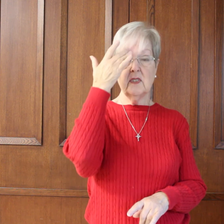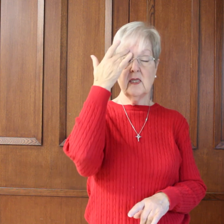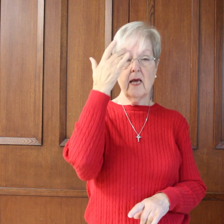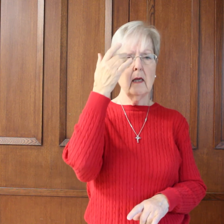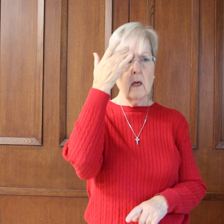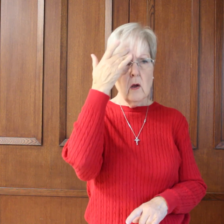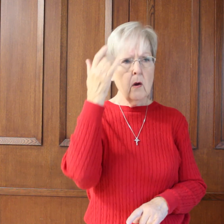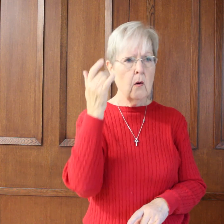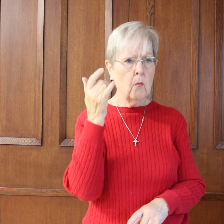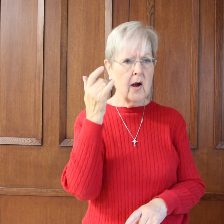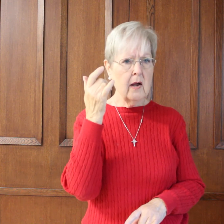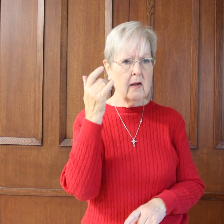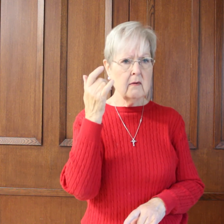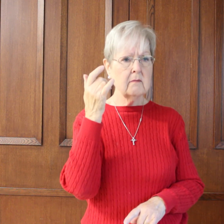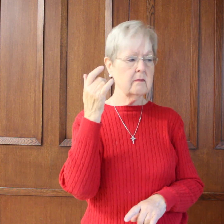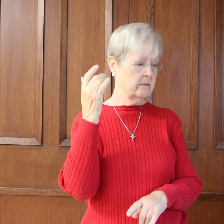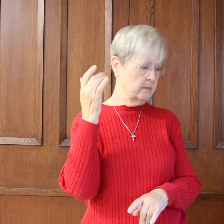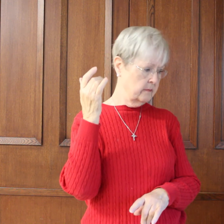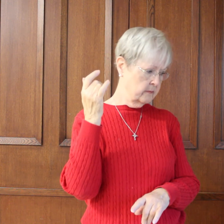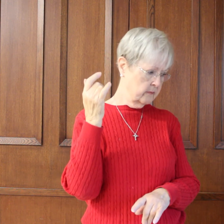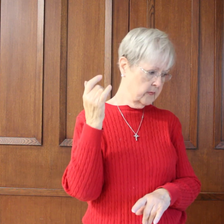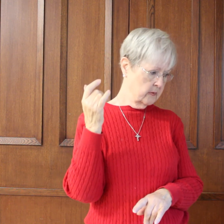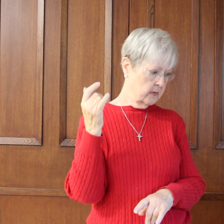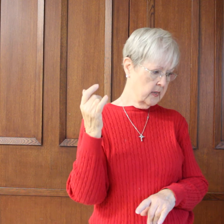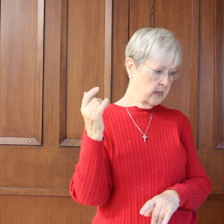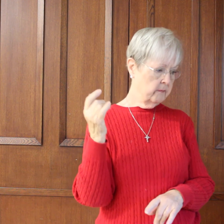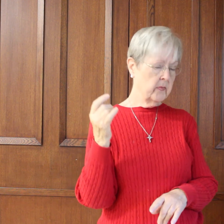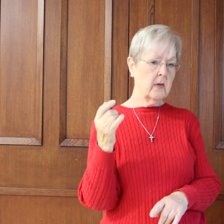say, why? Okay.